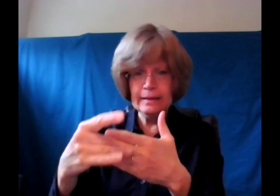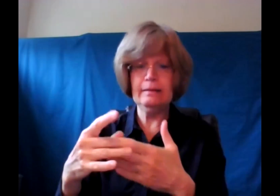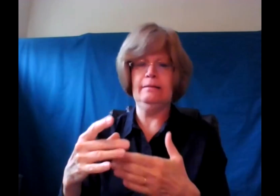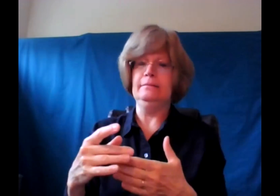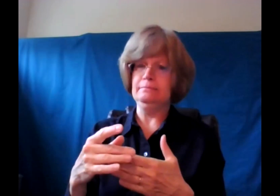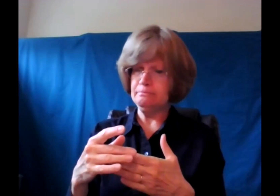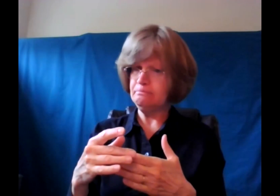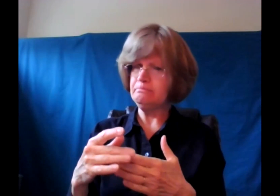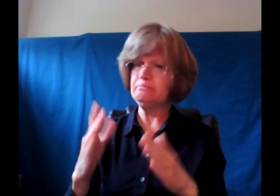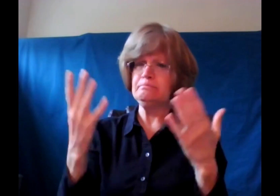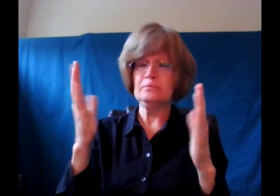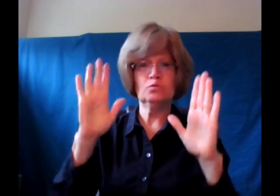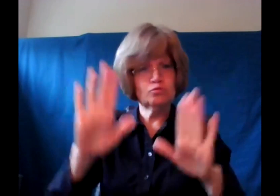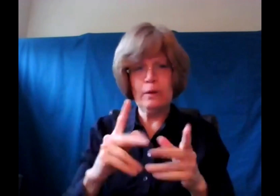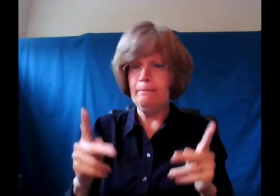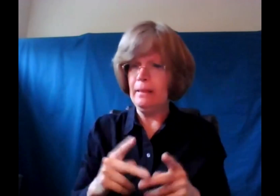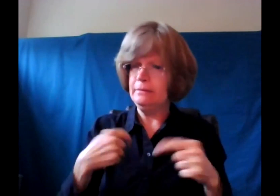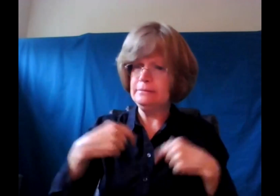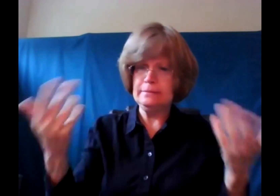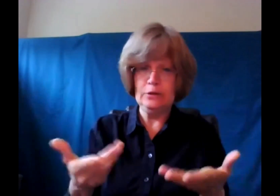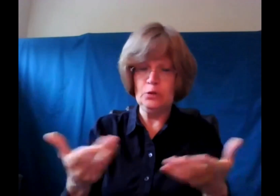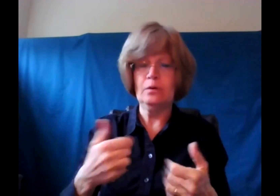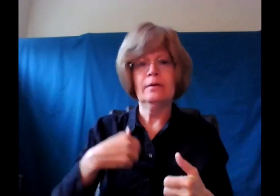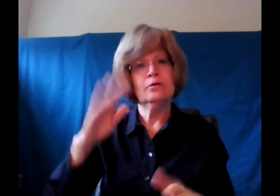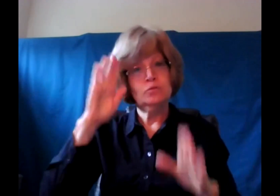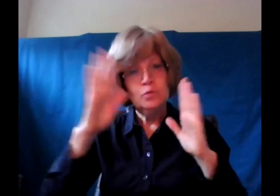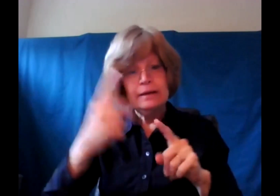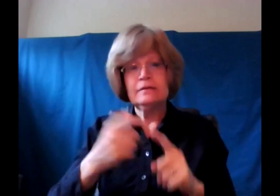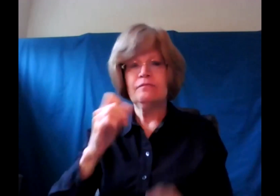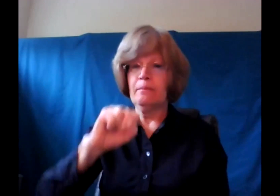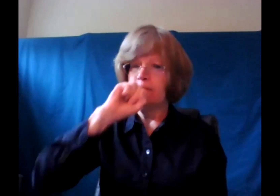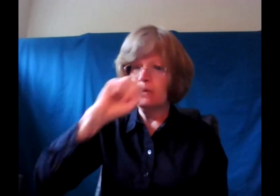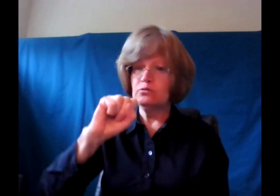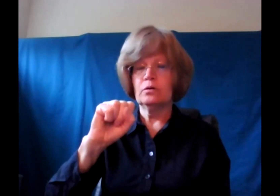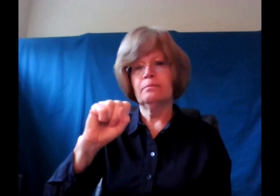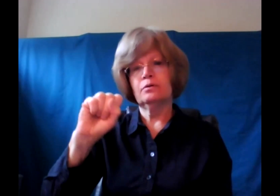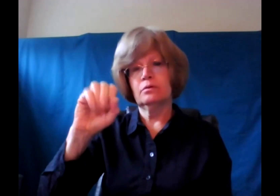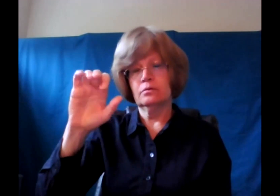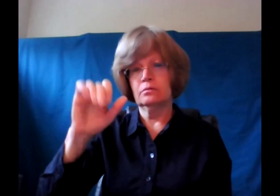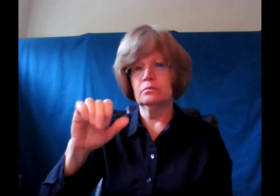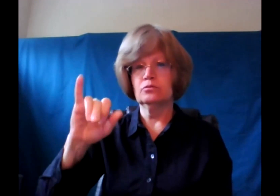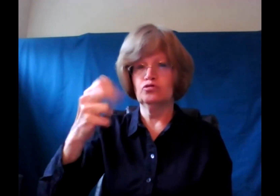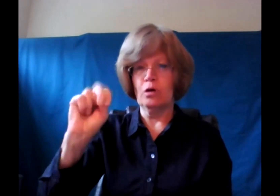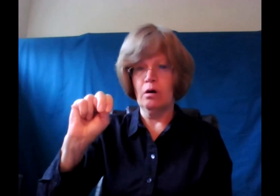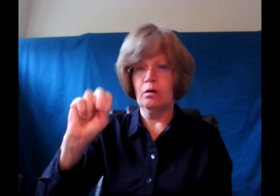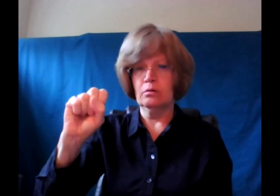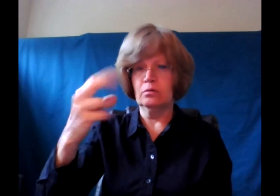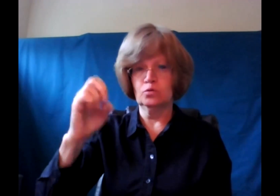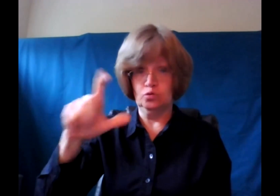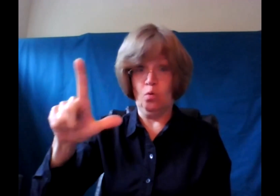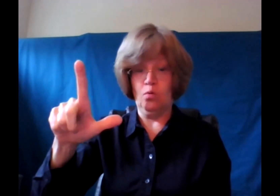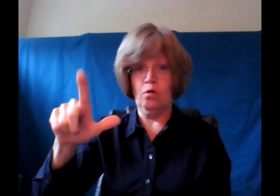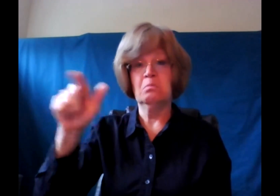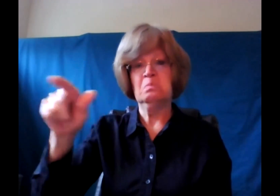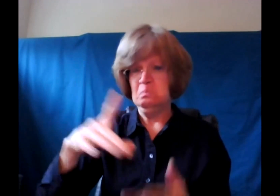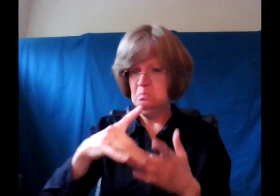so it has been a great place to be. I surely bring you greetings from our Episcopal leader, Bishop John Scholl, who is leading